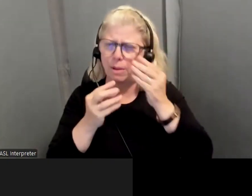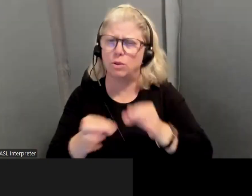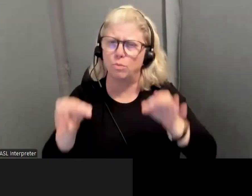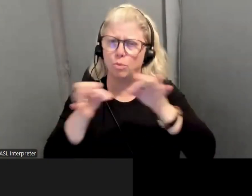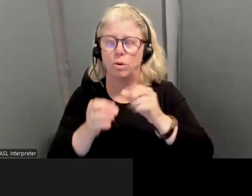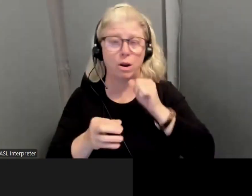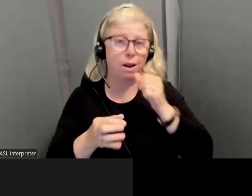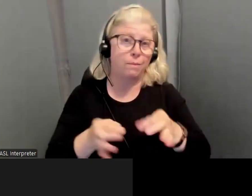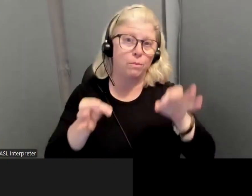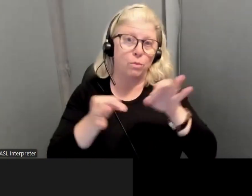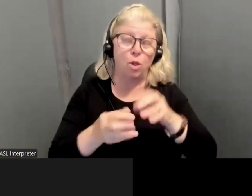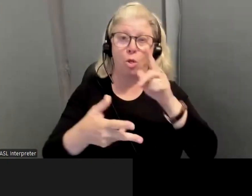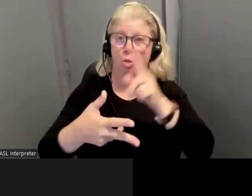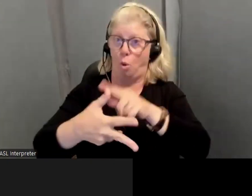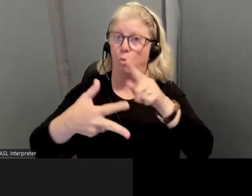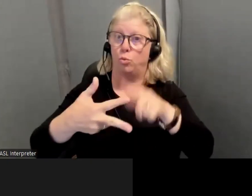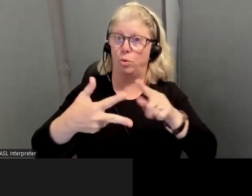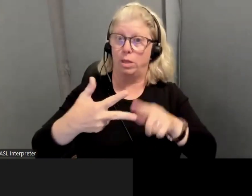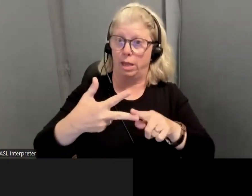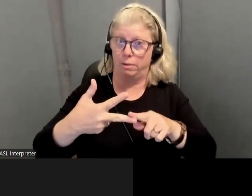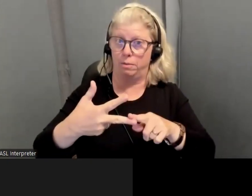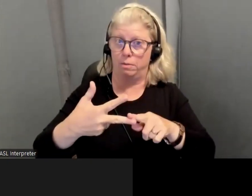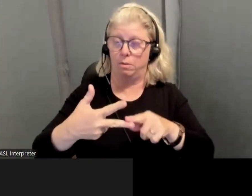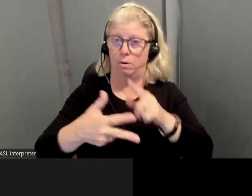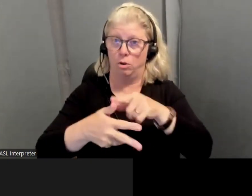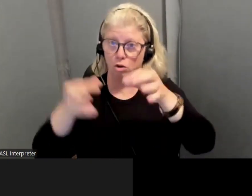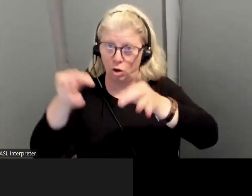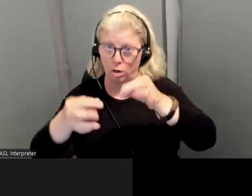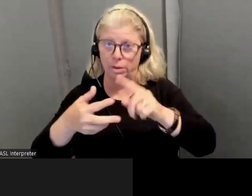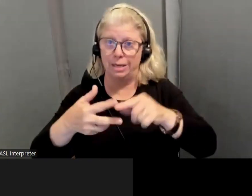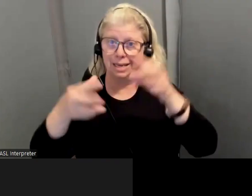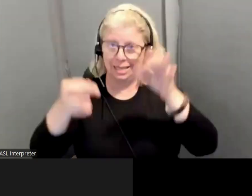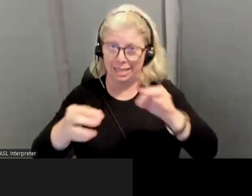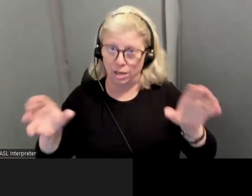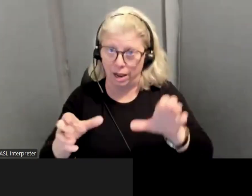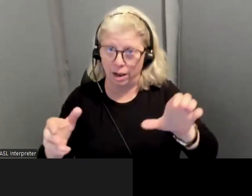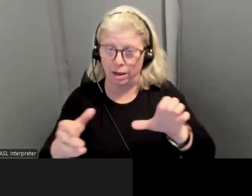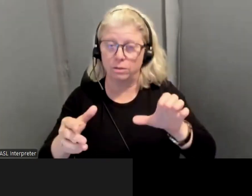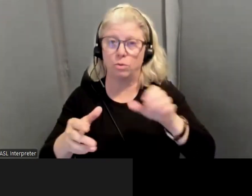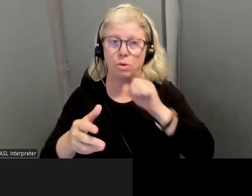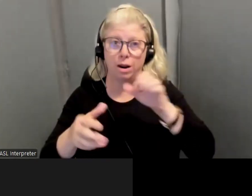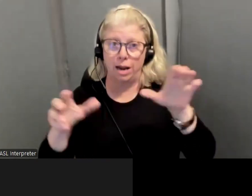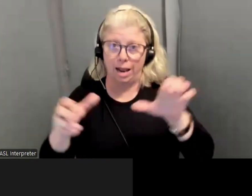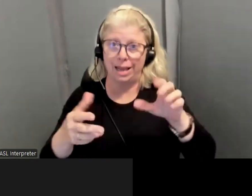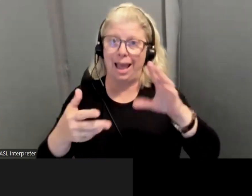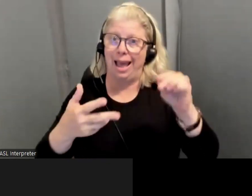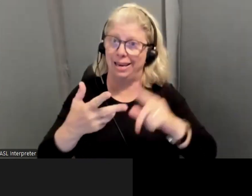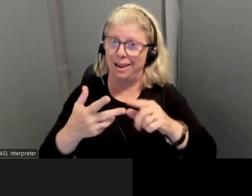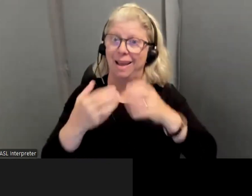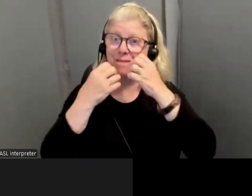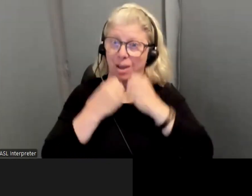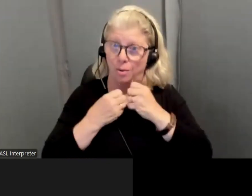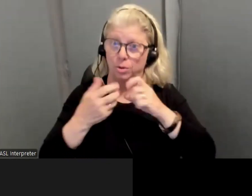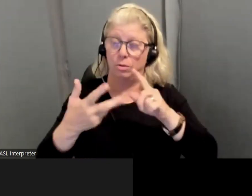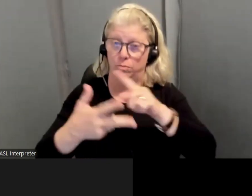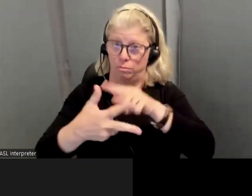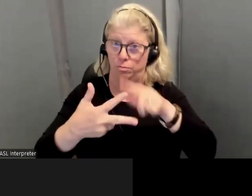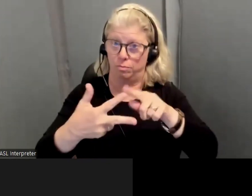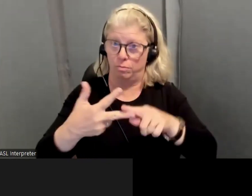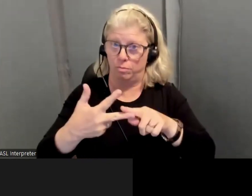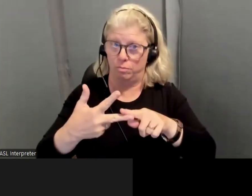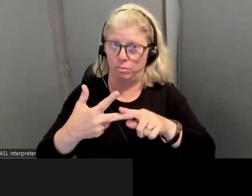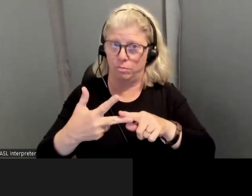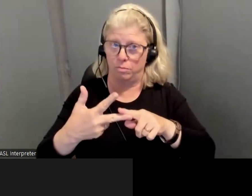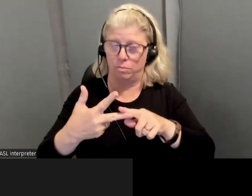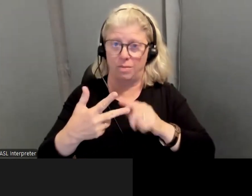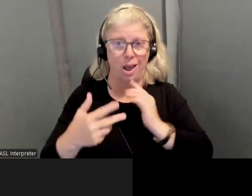important? Those three things, judgments, decisions to act or not to act, and values, are entirely up